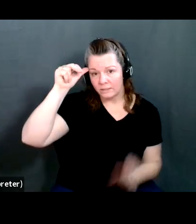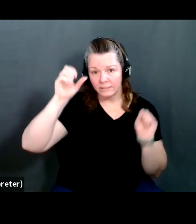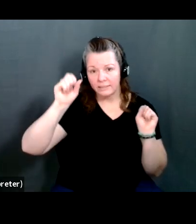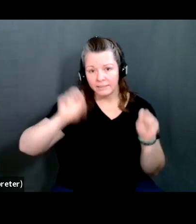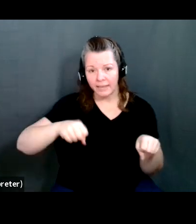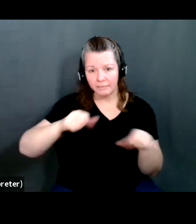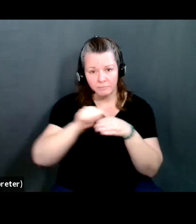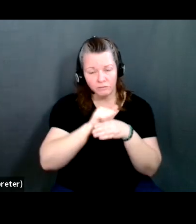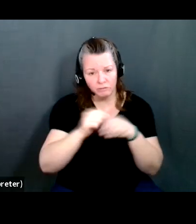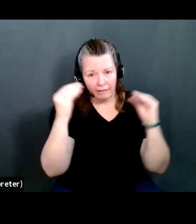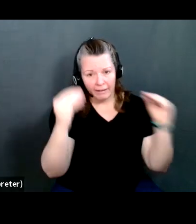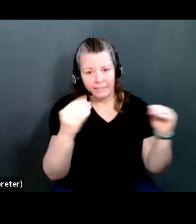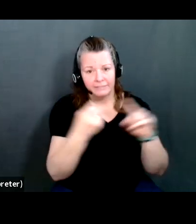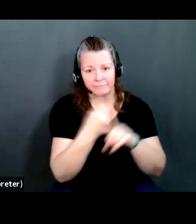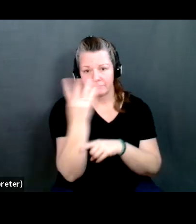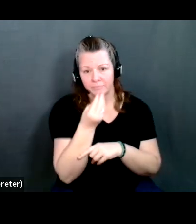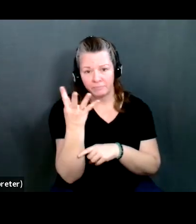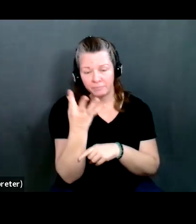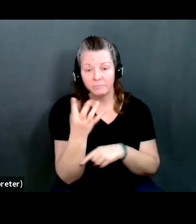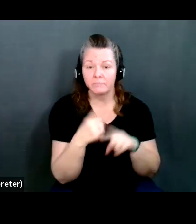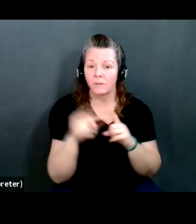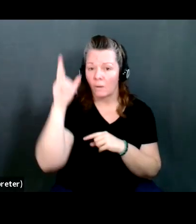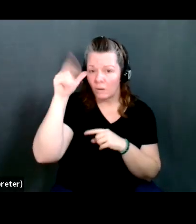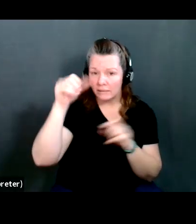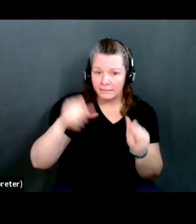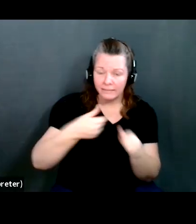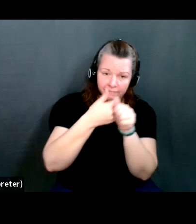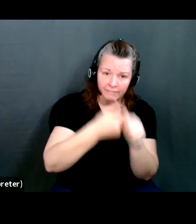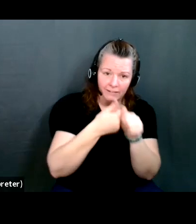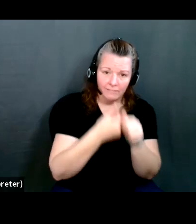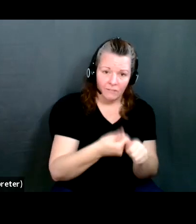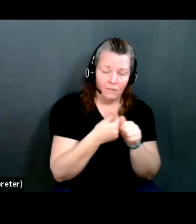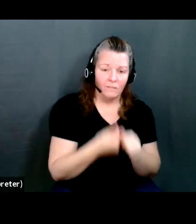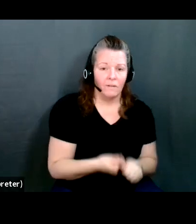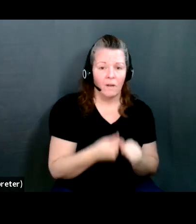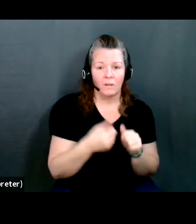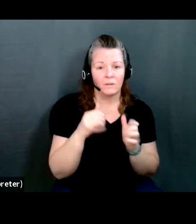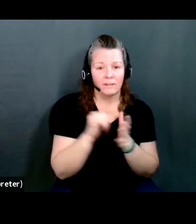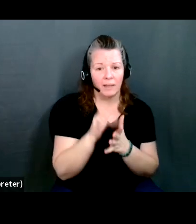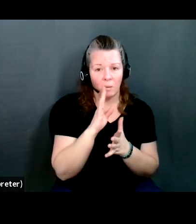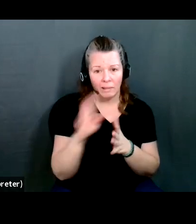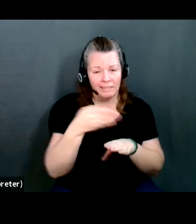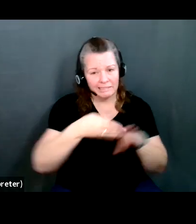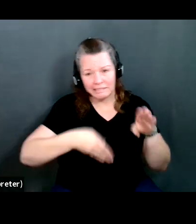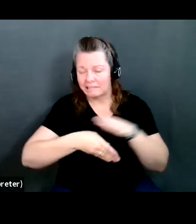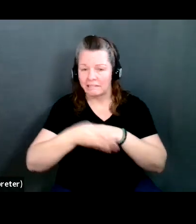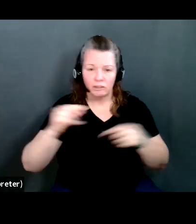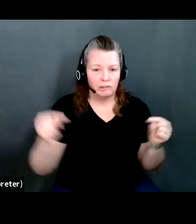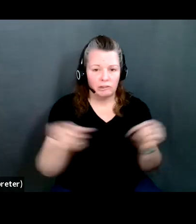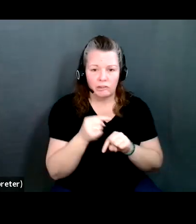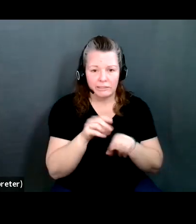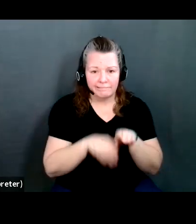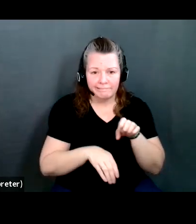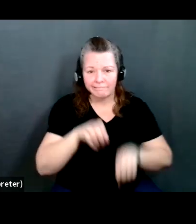beauty. A horse may follow it down a slope that will slice its hooves. Beauty like a restless man